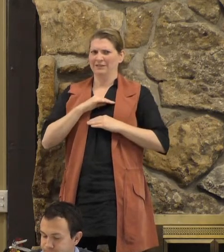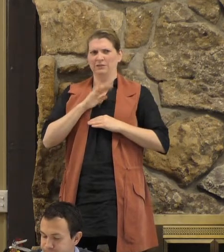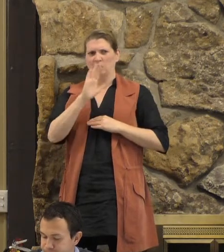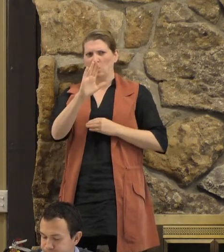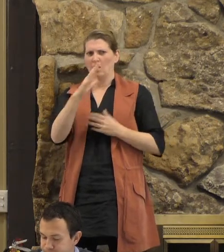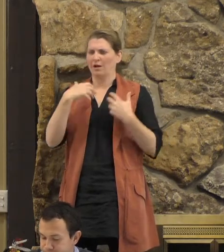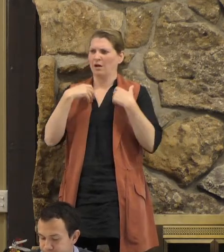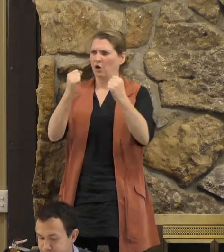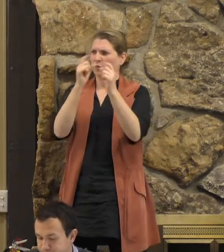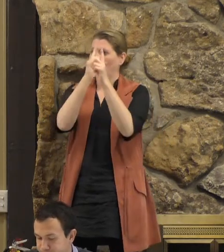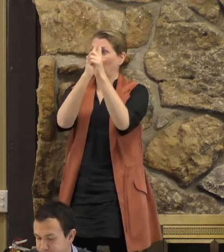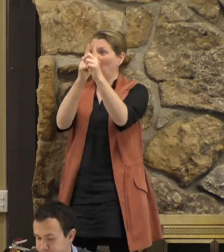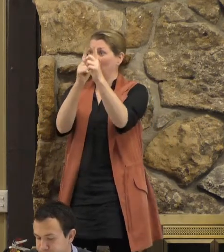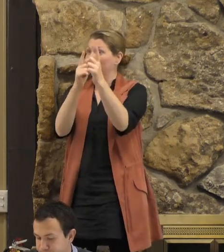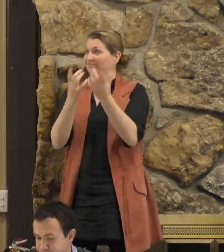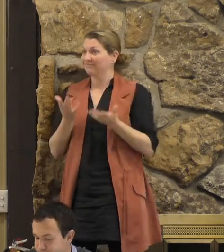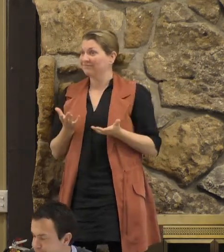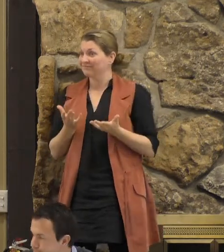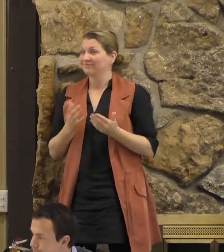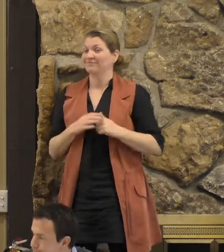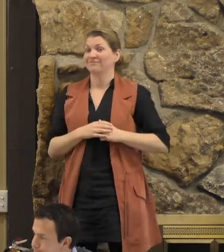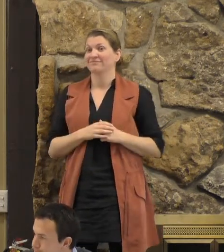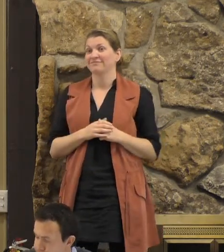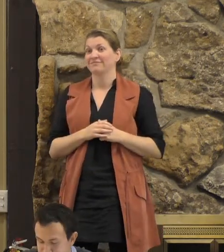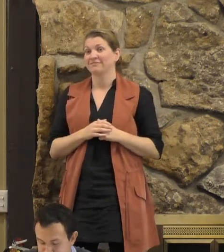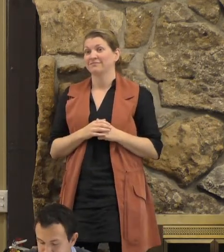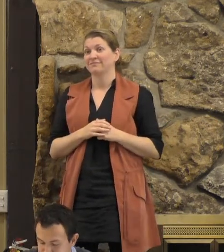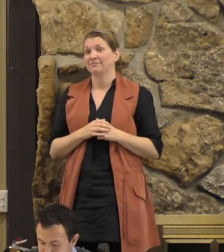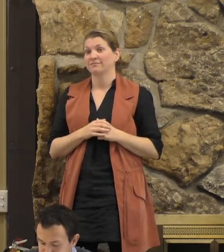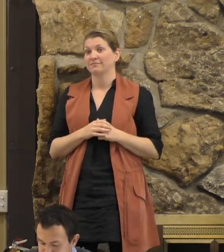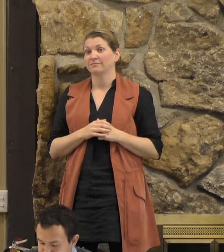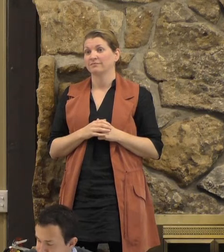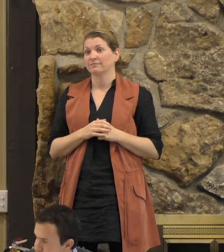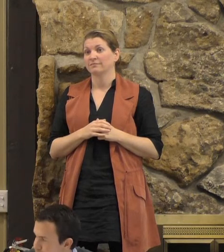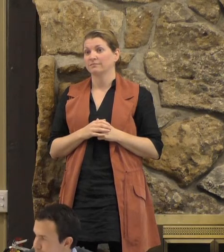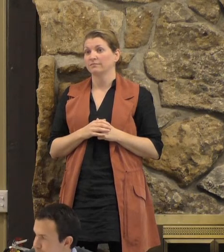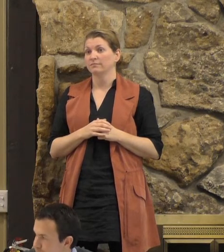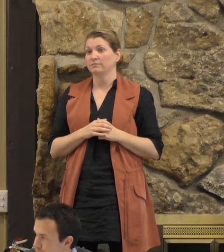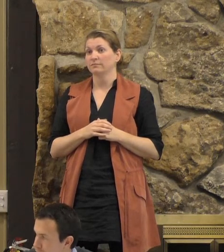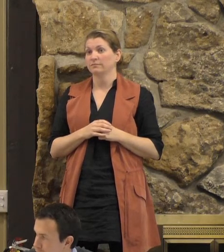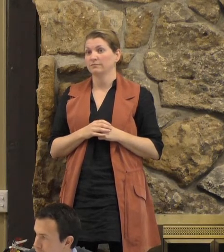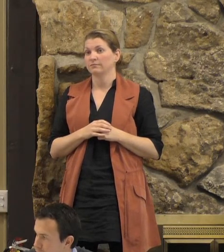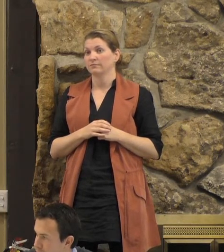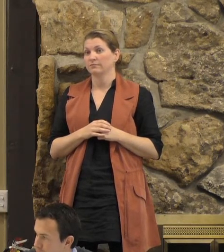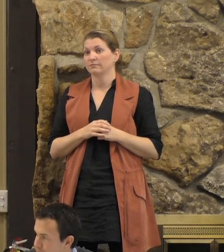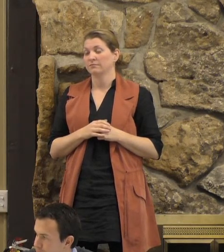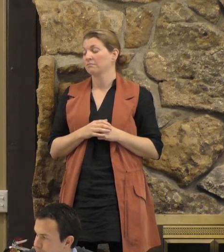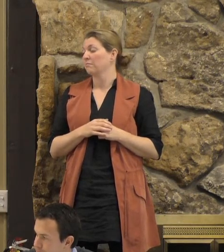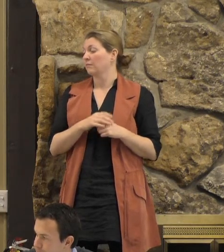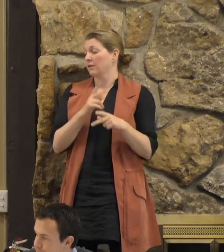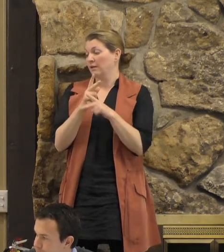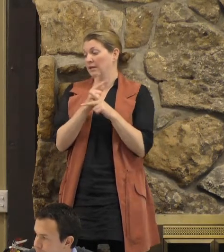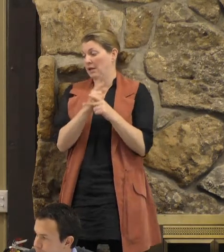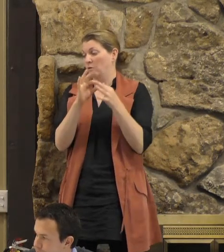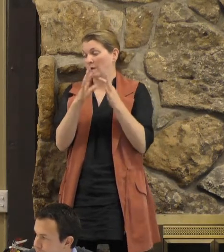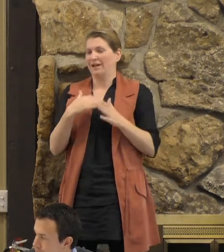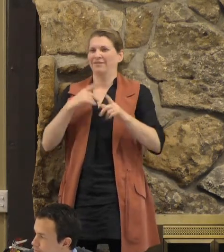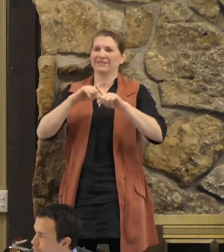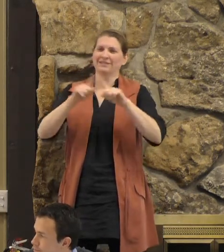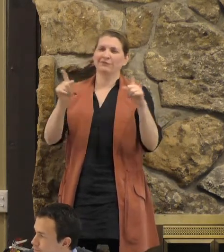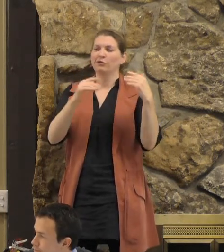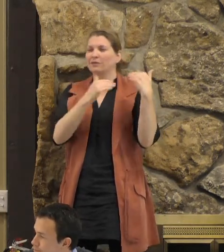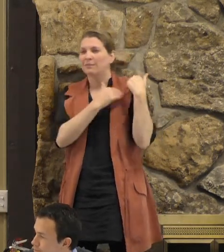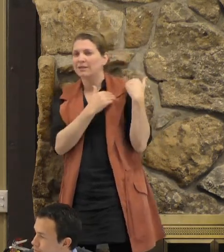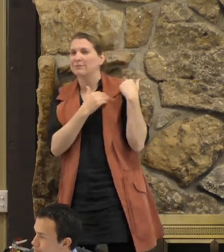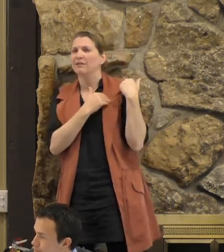Care coordinators can do a variety of things. We're very flexible and very resourceful, but I did prepare a